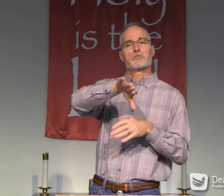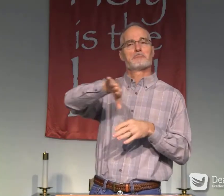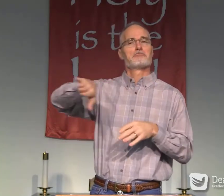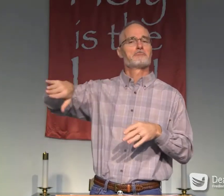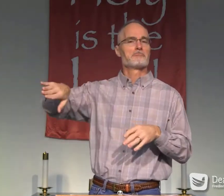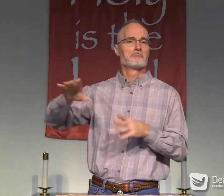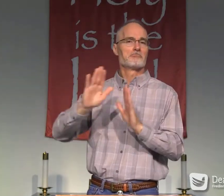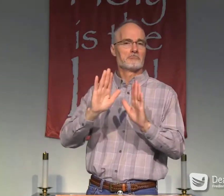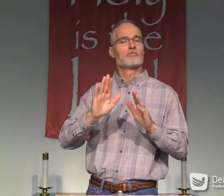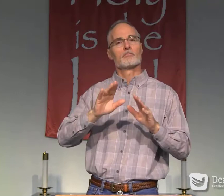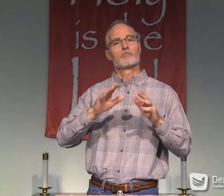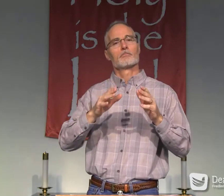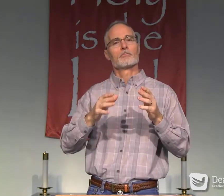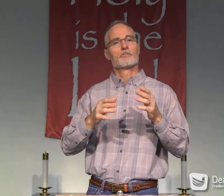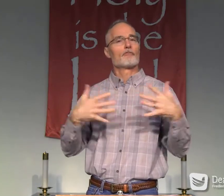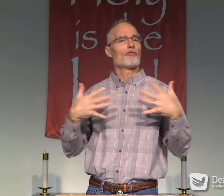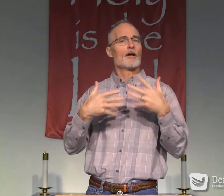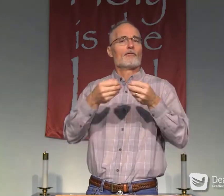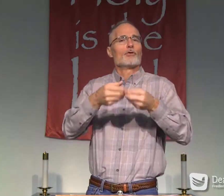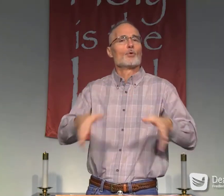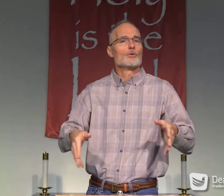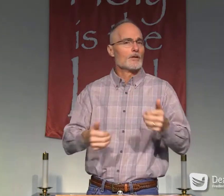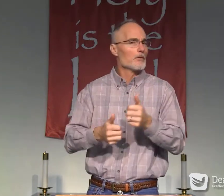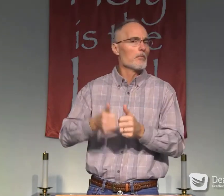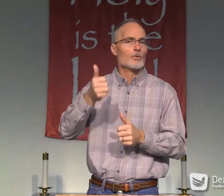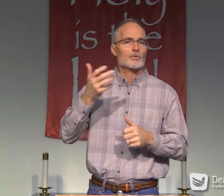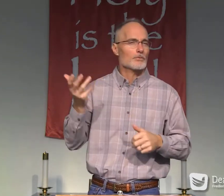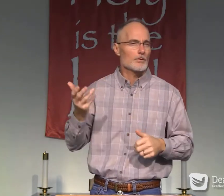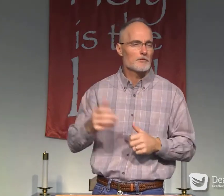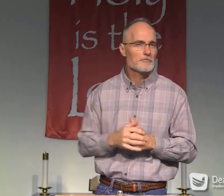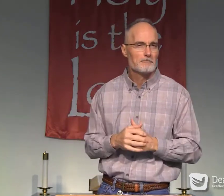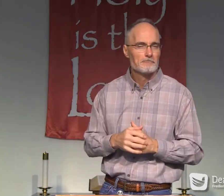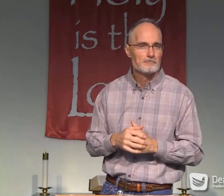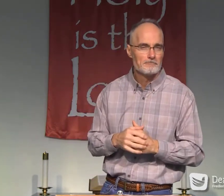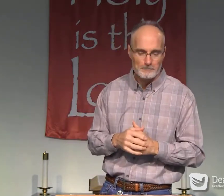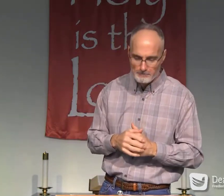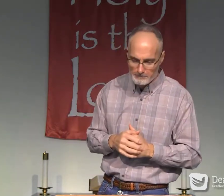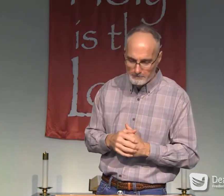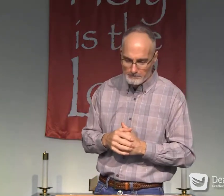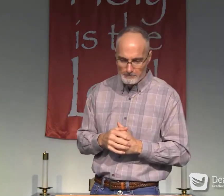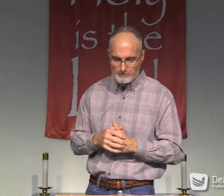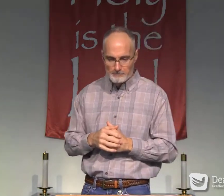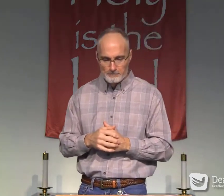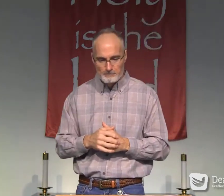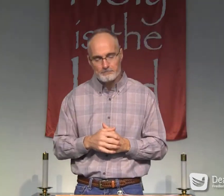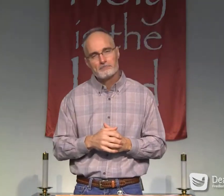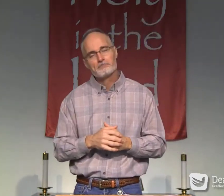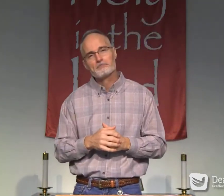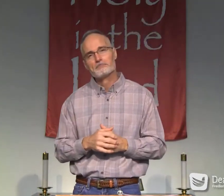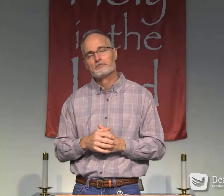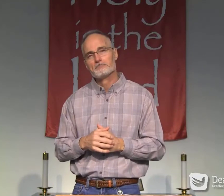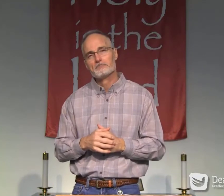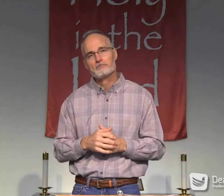Let's make it fair. Let's say family aside. What are you most afraid of losing?